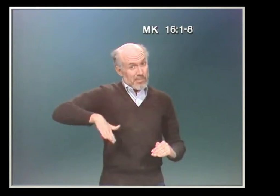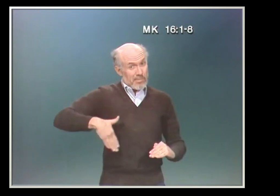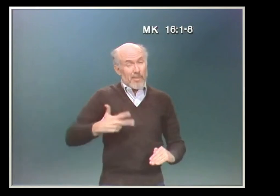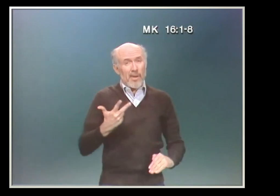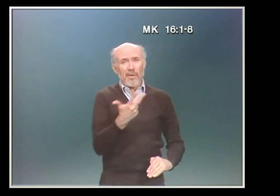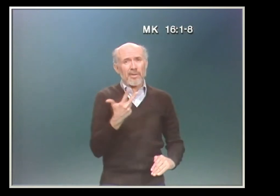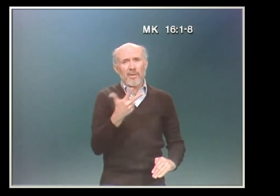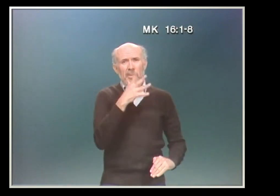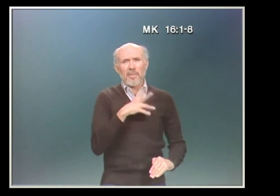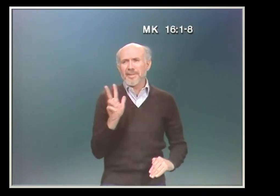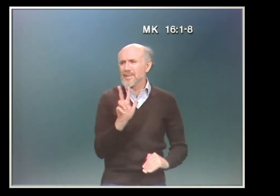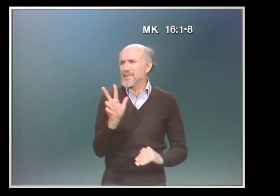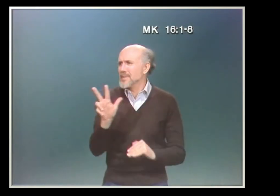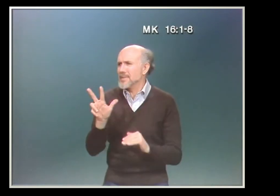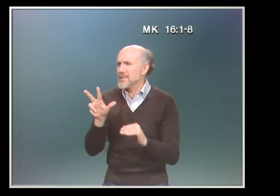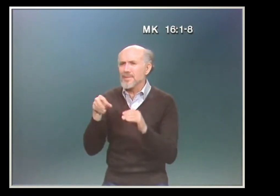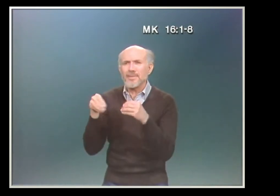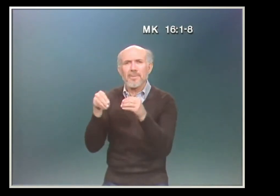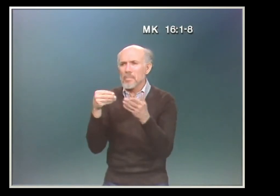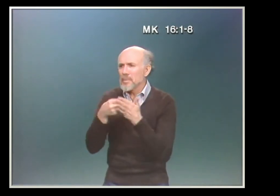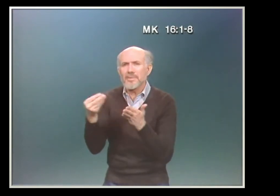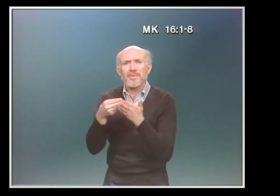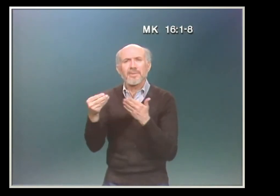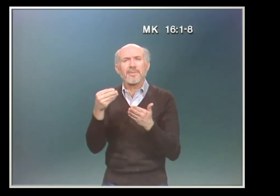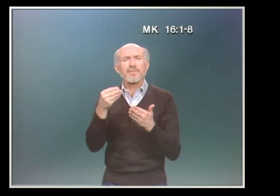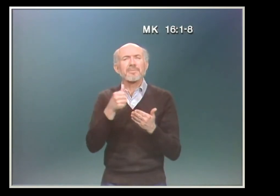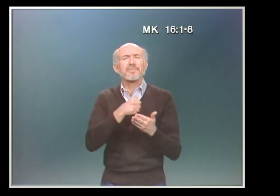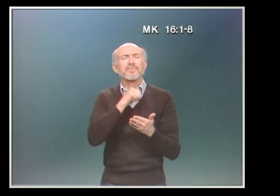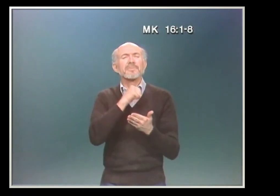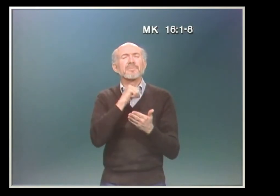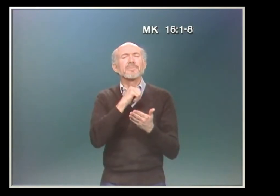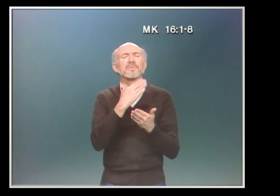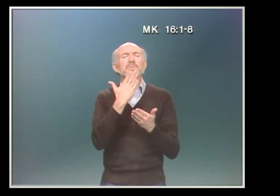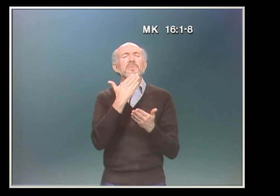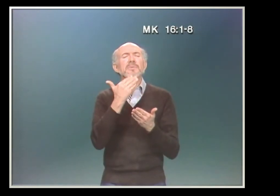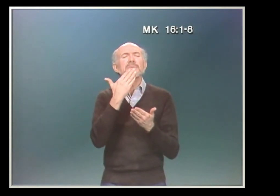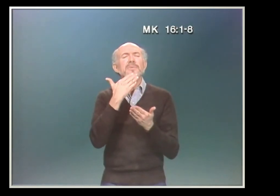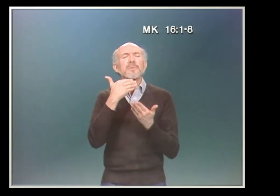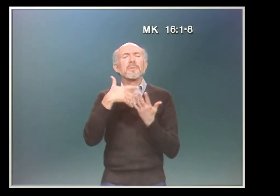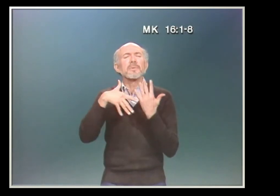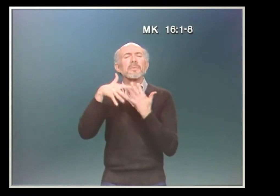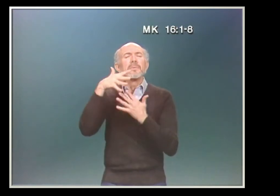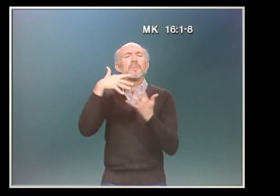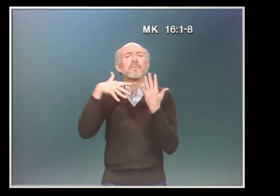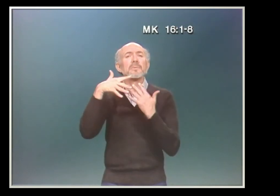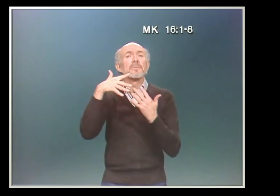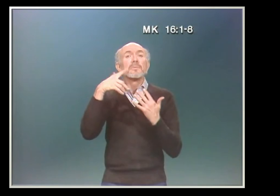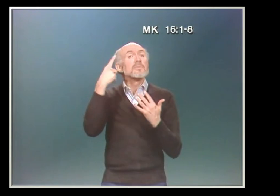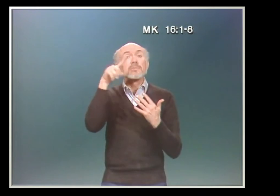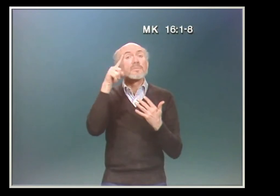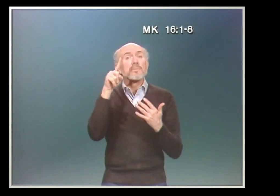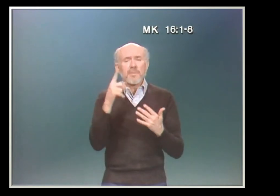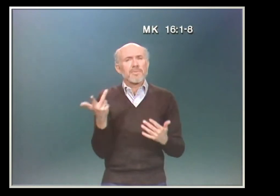So again, the sun had not risen yet on that Sunday morning. And the three women were buying the sweet-smelling